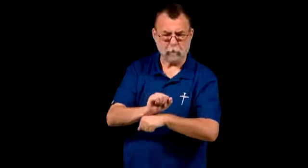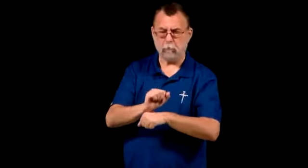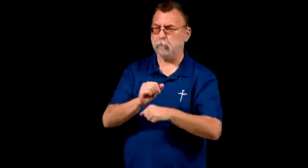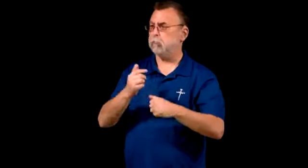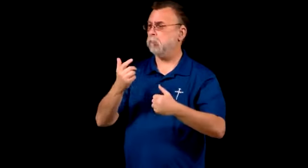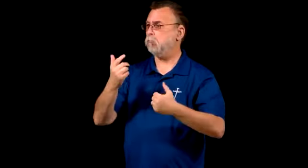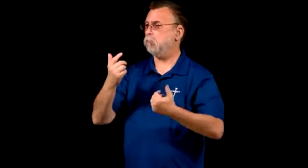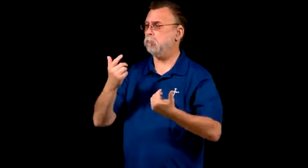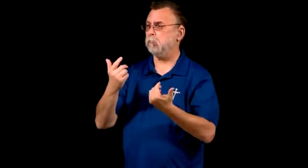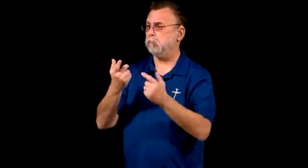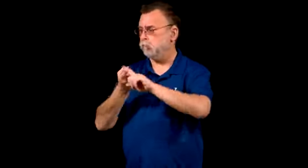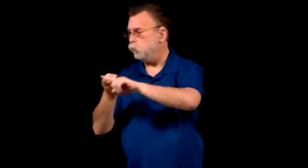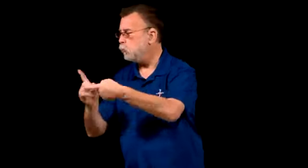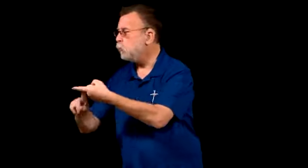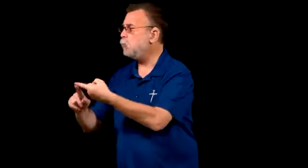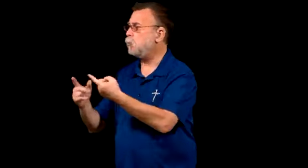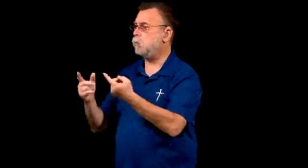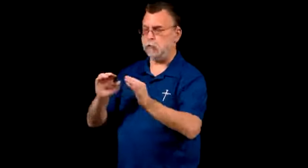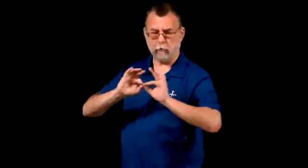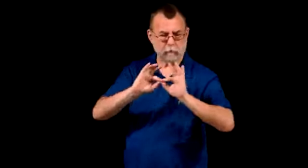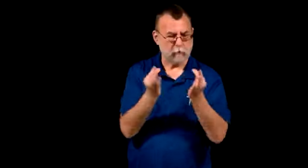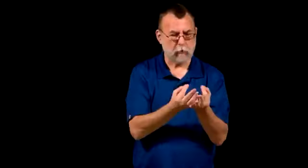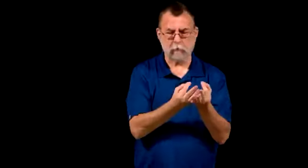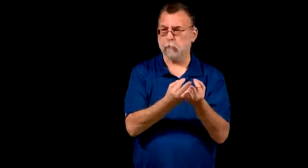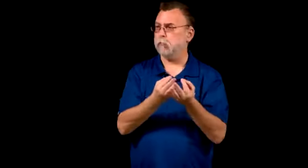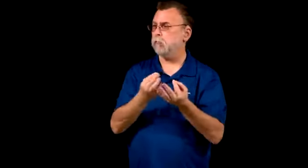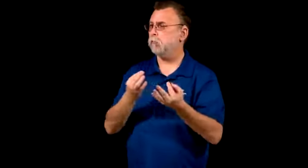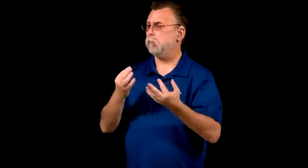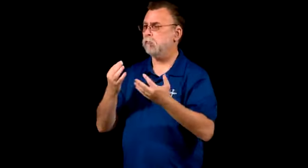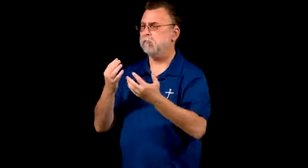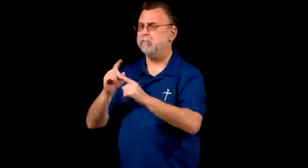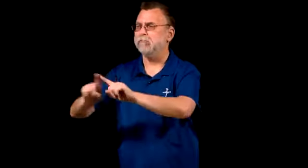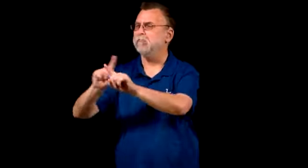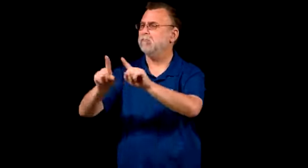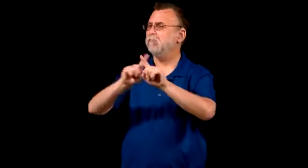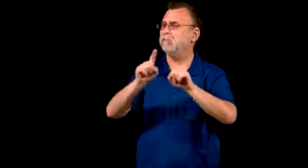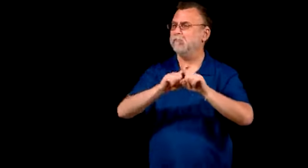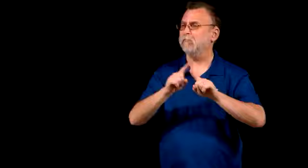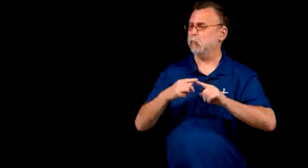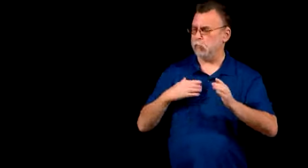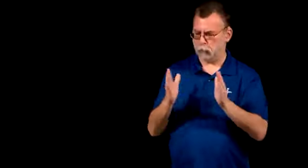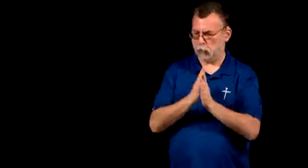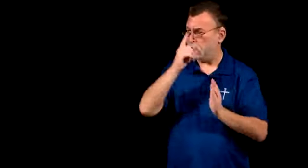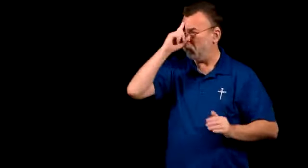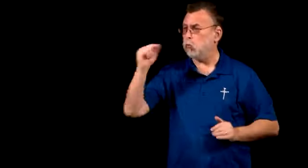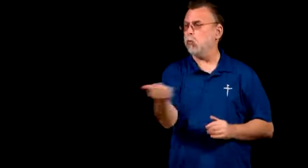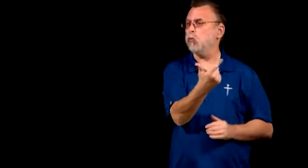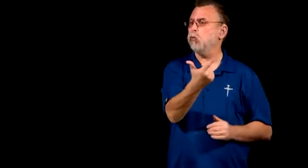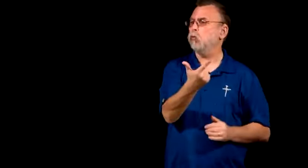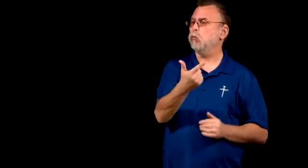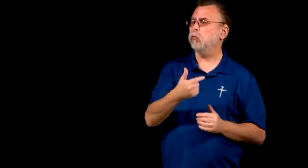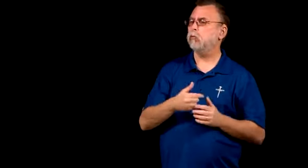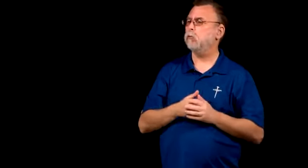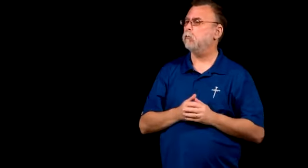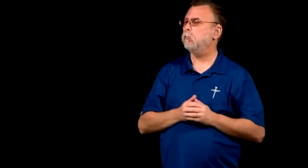Please answer the prayers for those who need you for health, work, family, for all the different reasons those